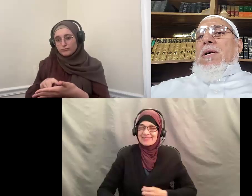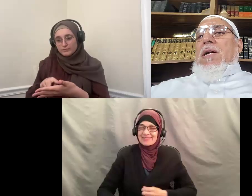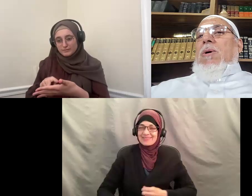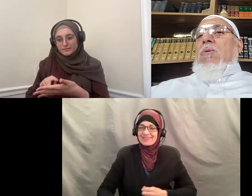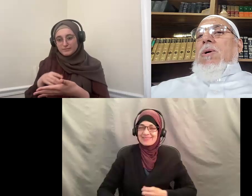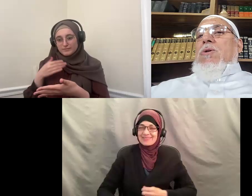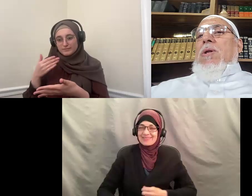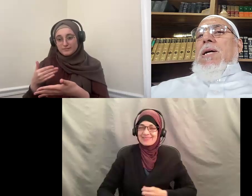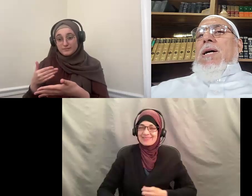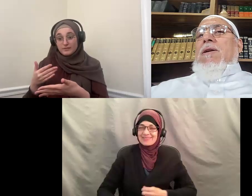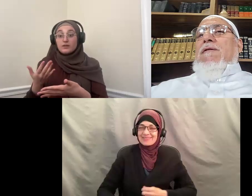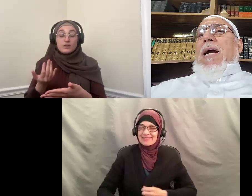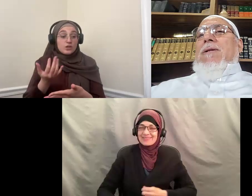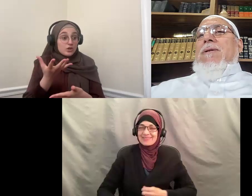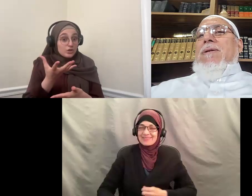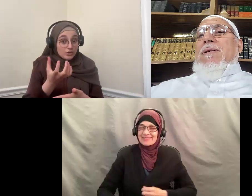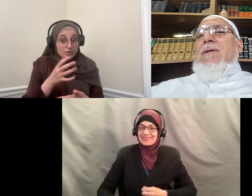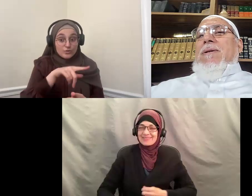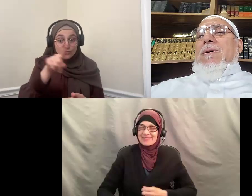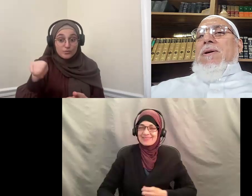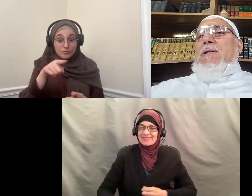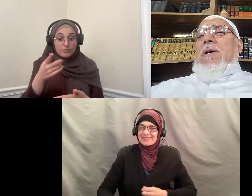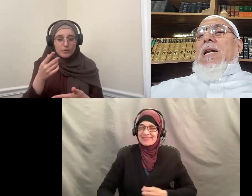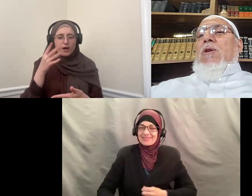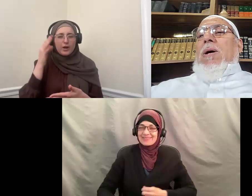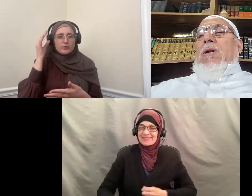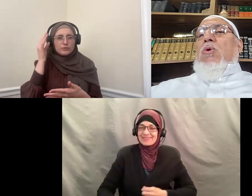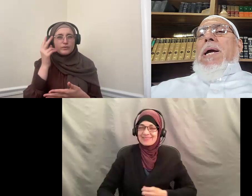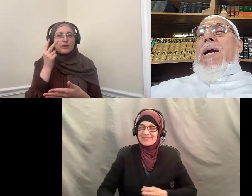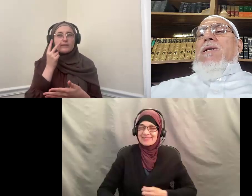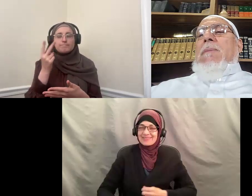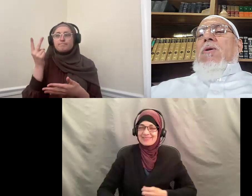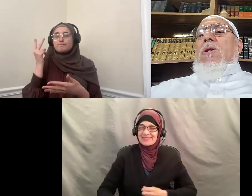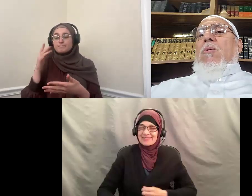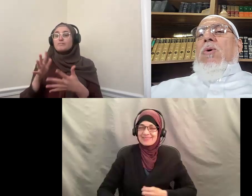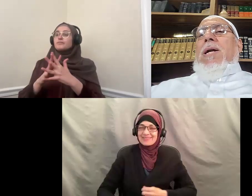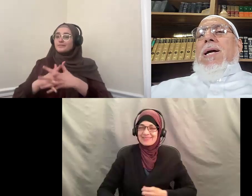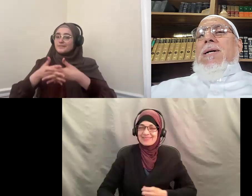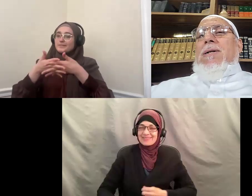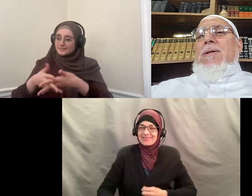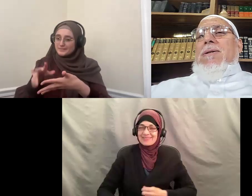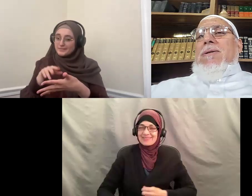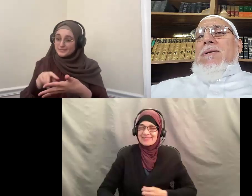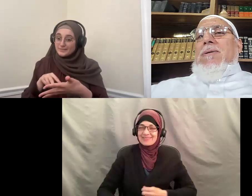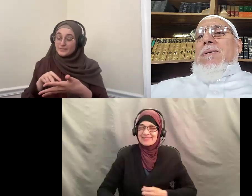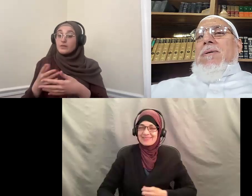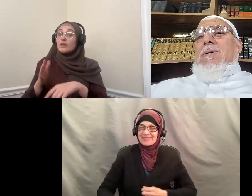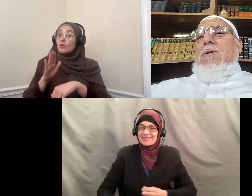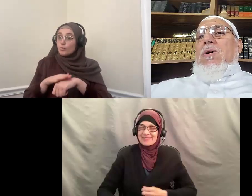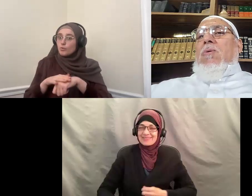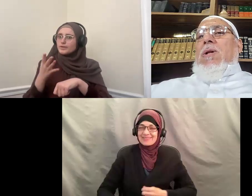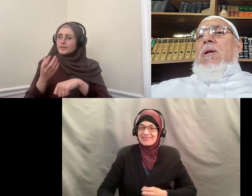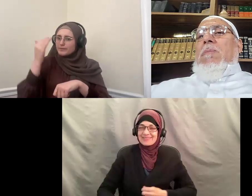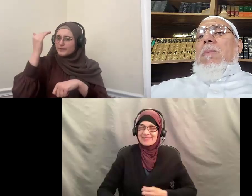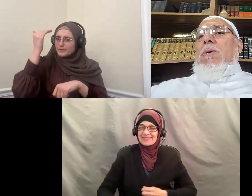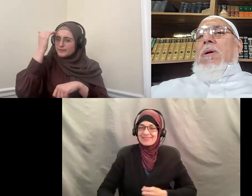Is there anyone who wants to think and reflect? Is there anyone who cares about the warning? Do